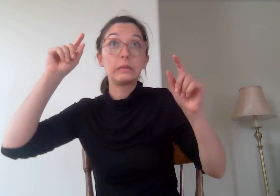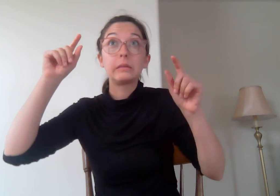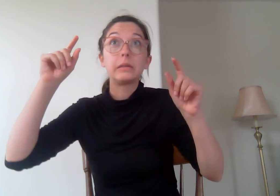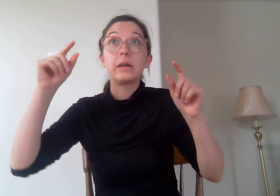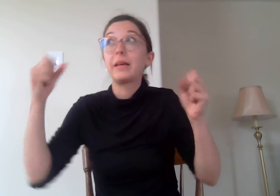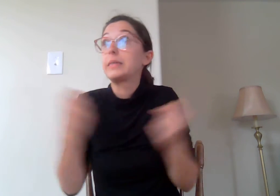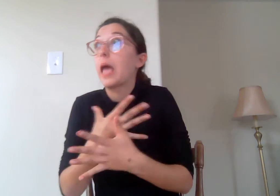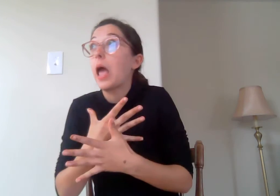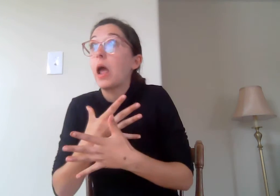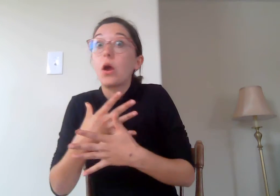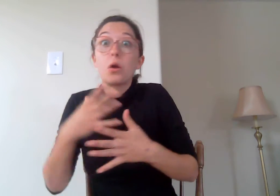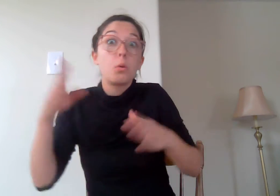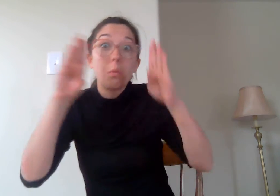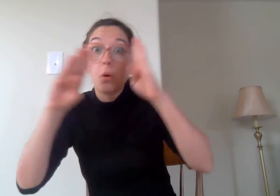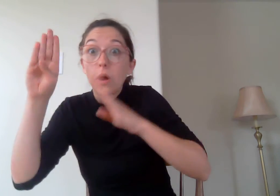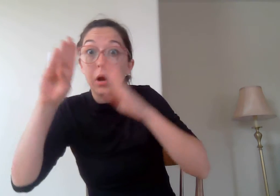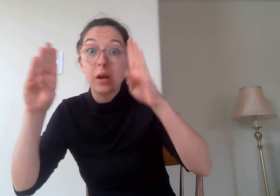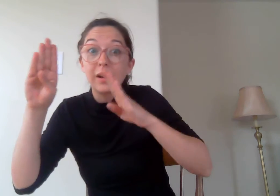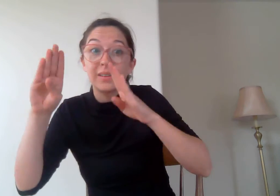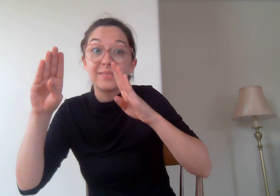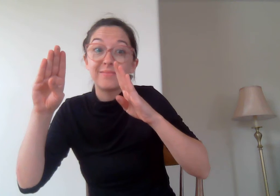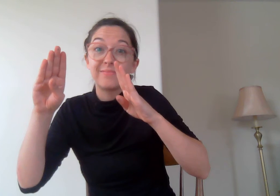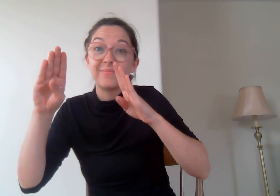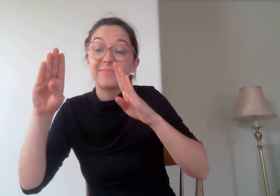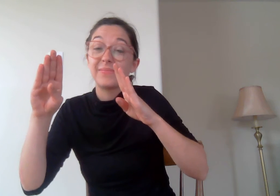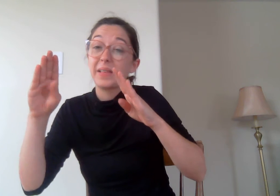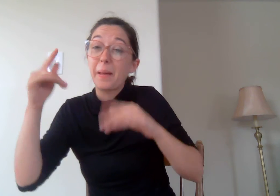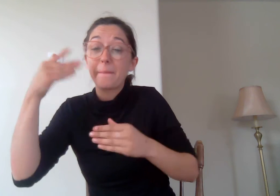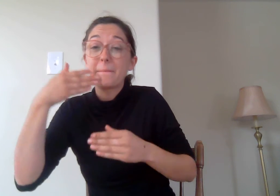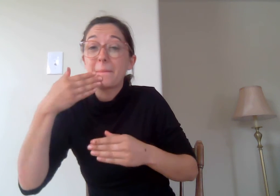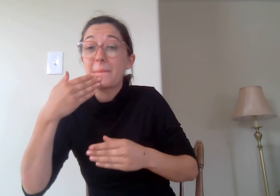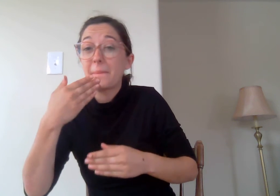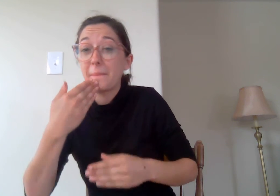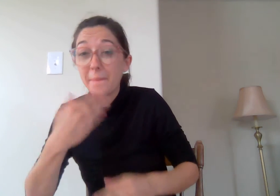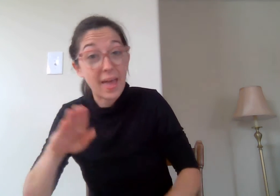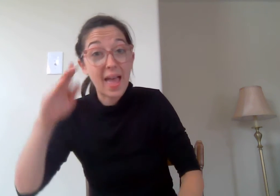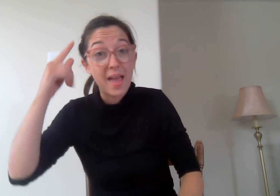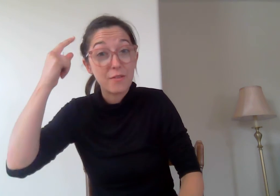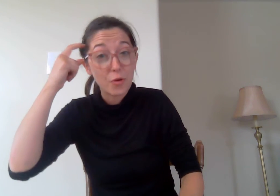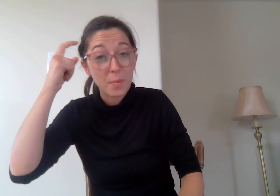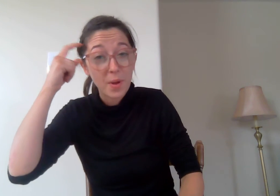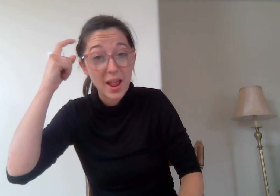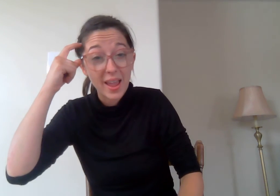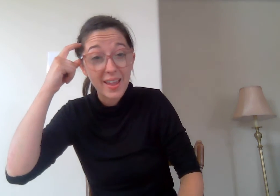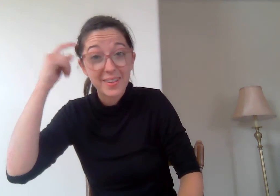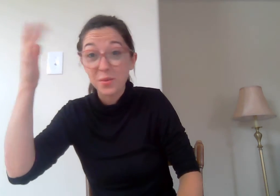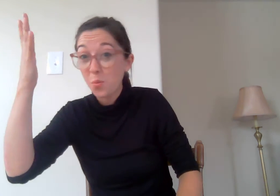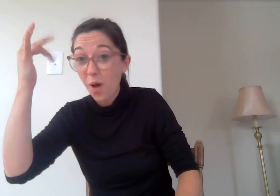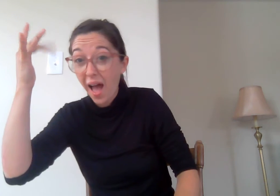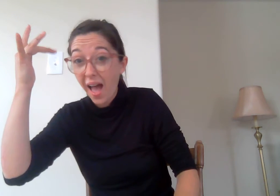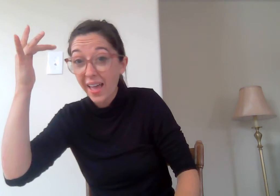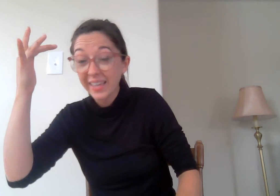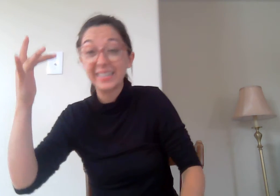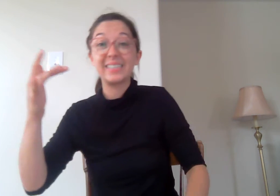it turns down what I call the stress response system. It turns down the sensitivity. So you don't get alerted for every